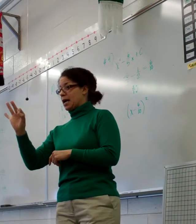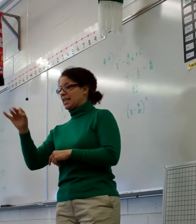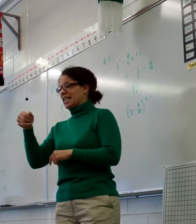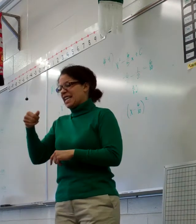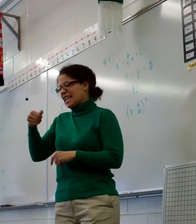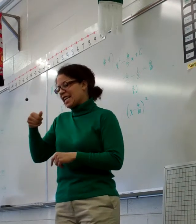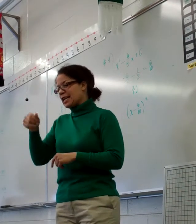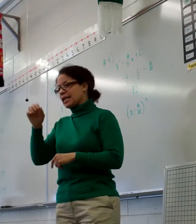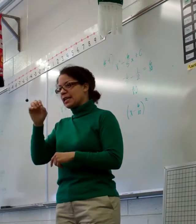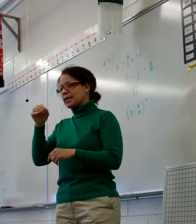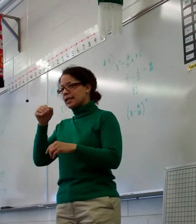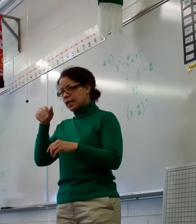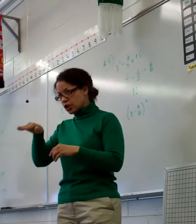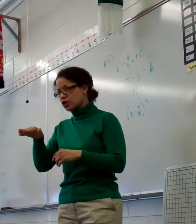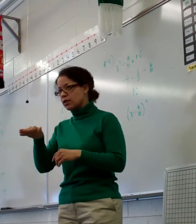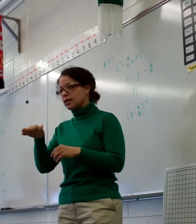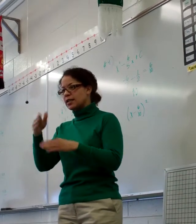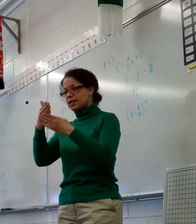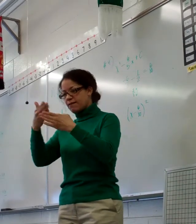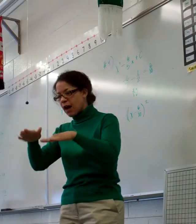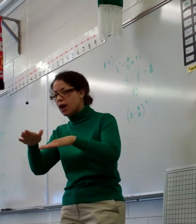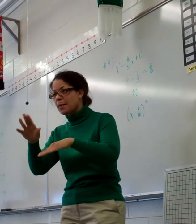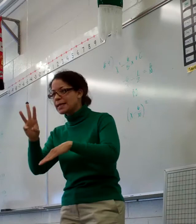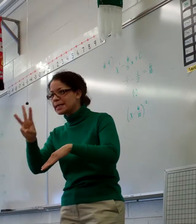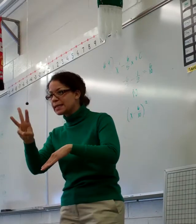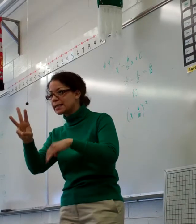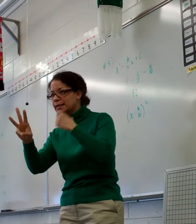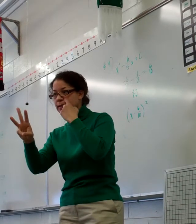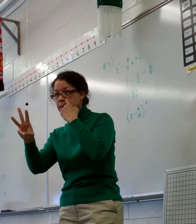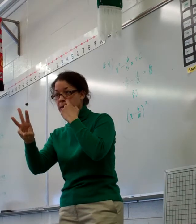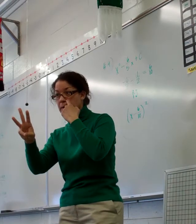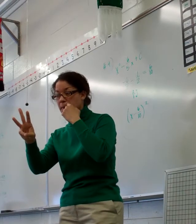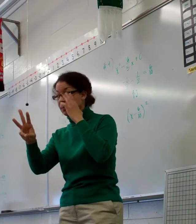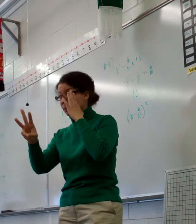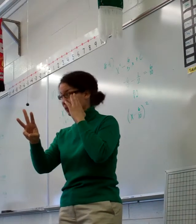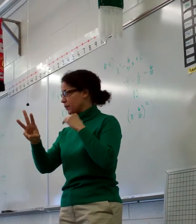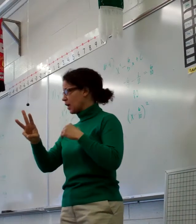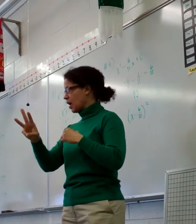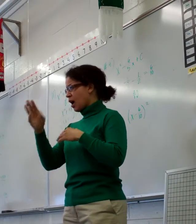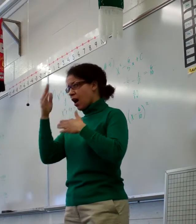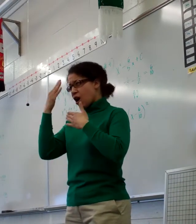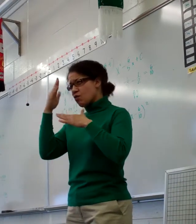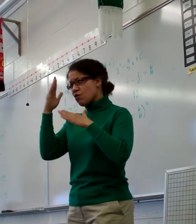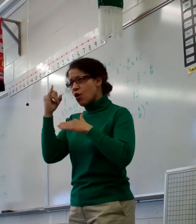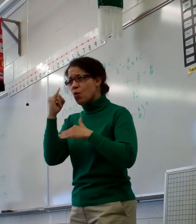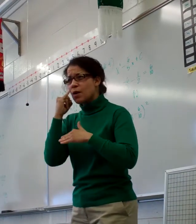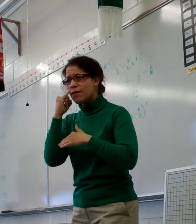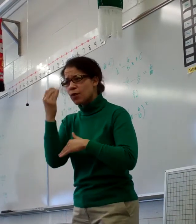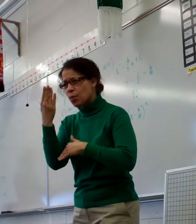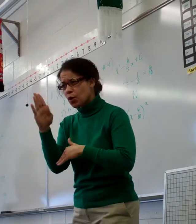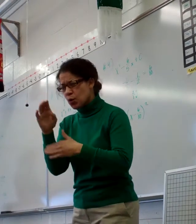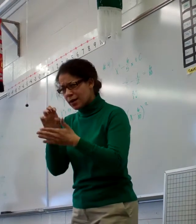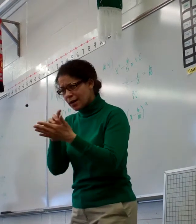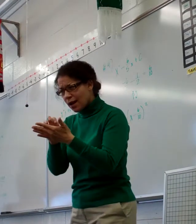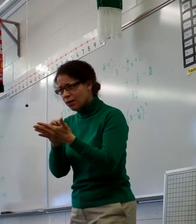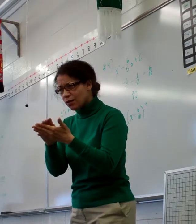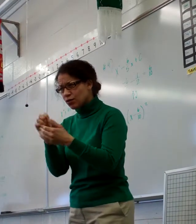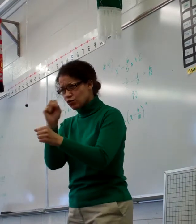then divide it by 6. You don't want to, I'm not sure, the blue calculators can be sketchy sometimes in terms of